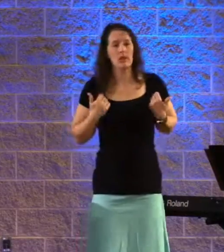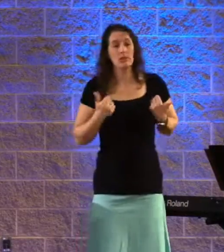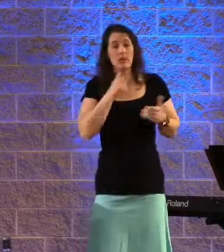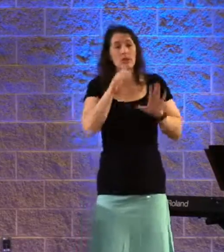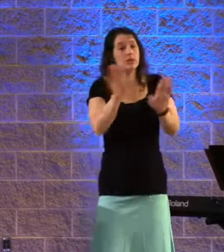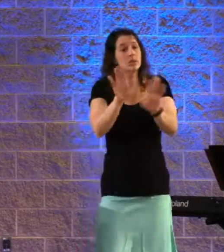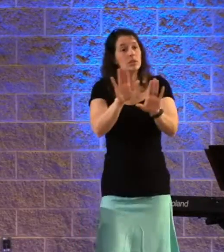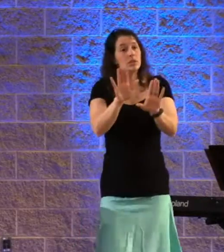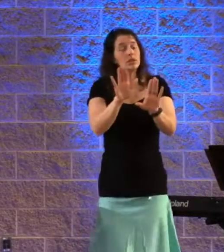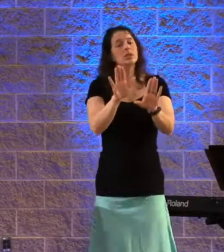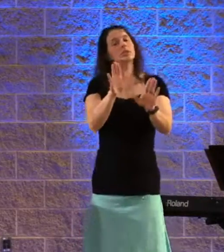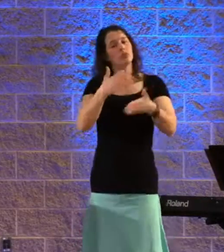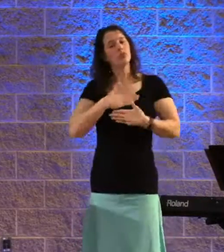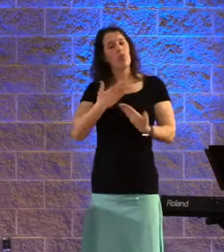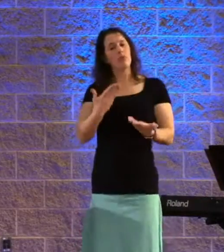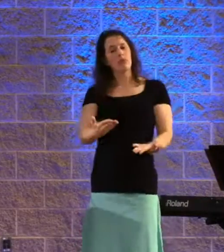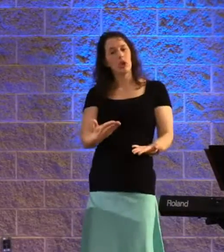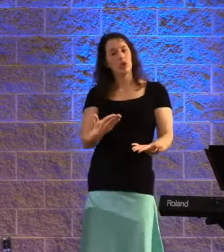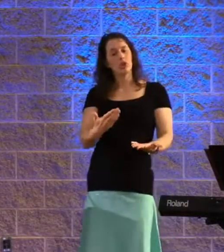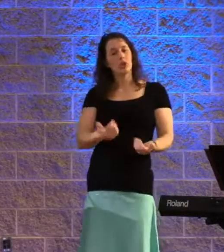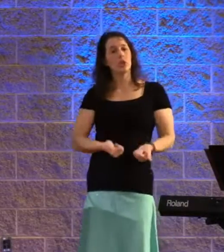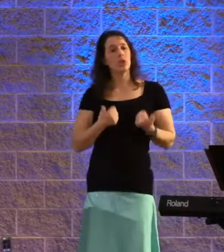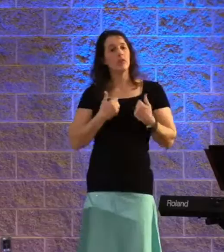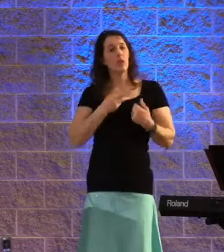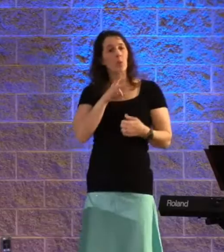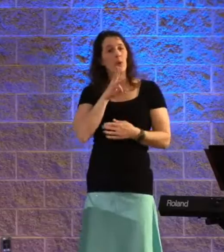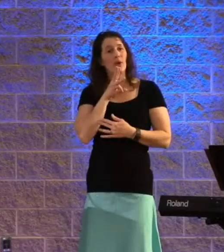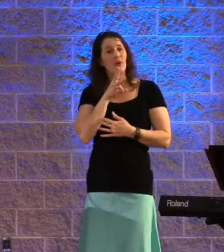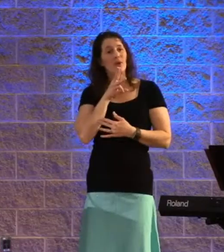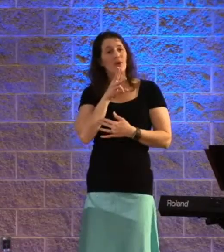He just offered her living water,